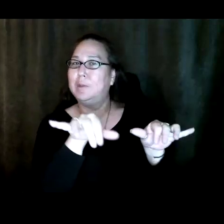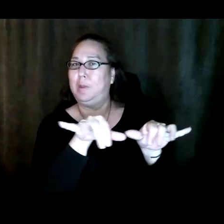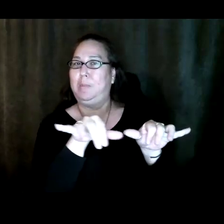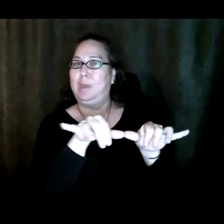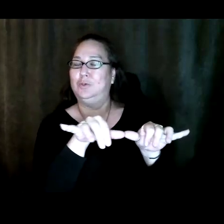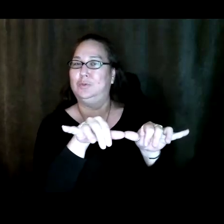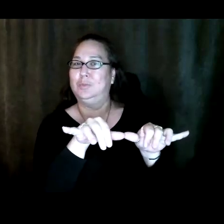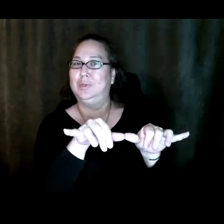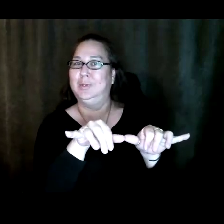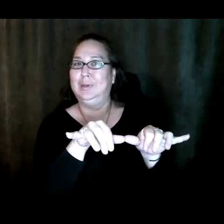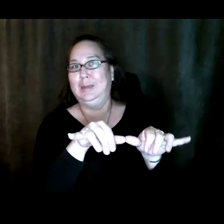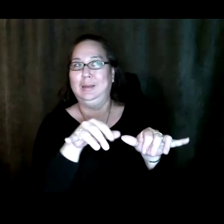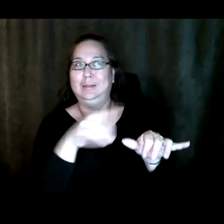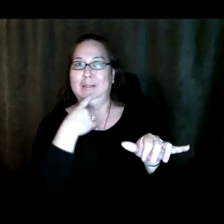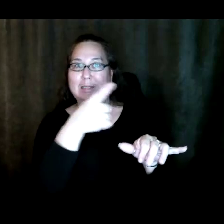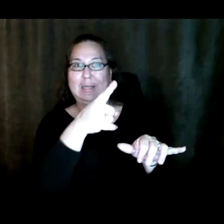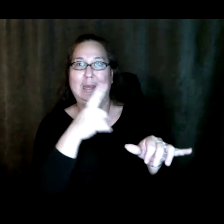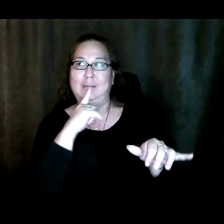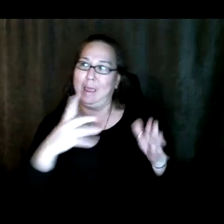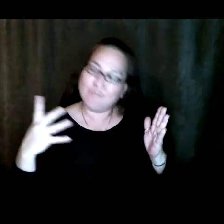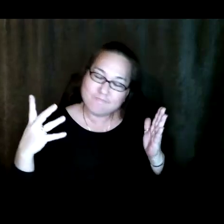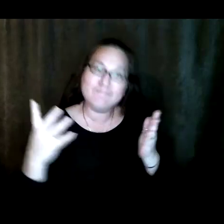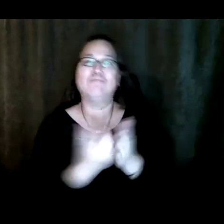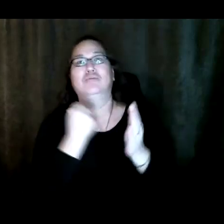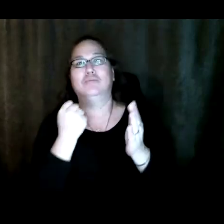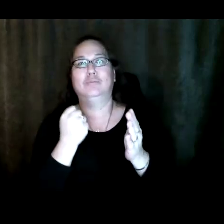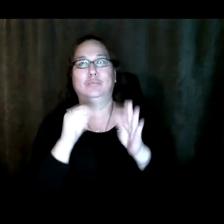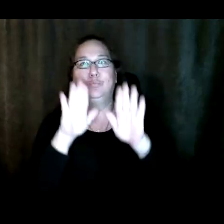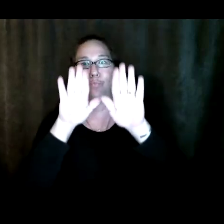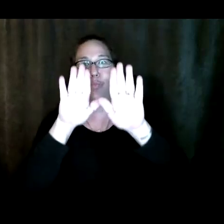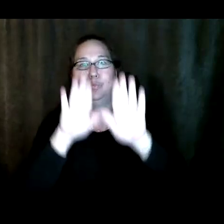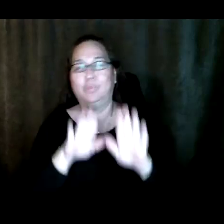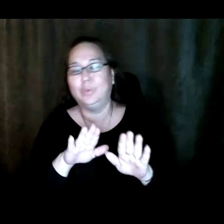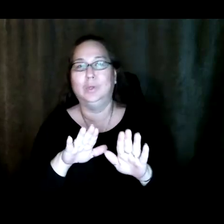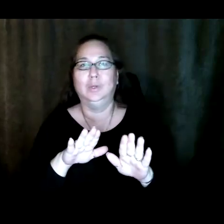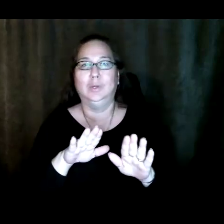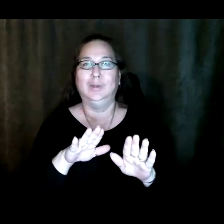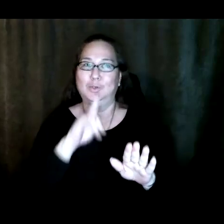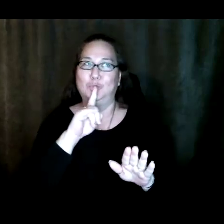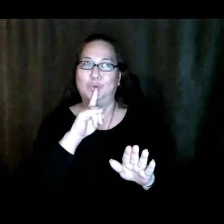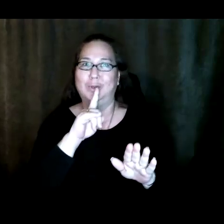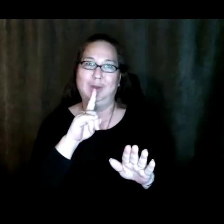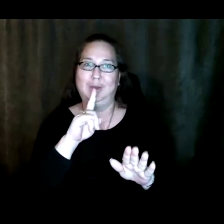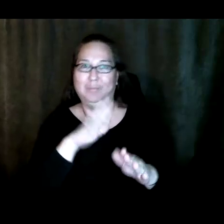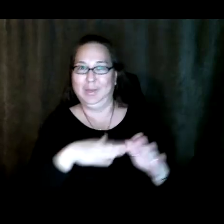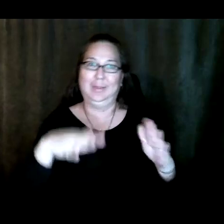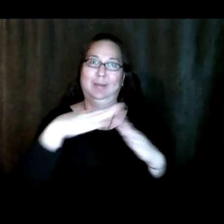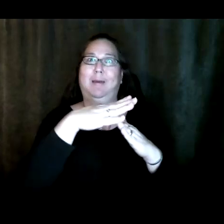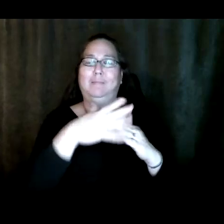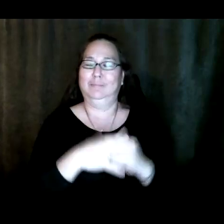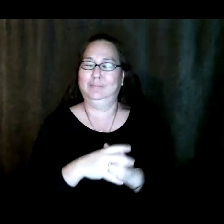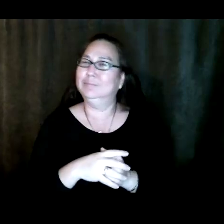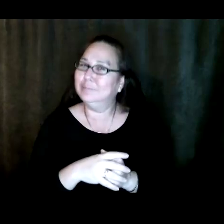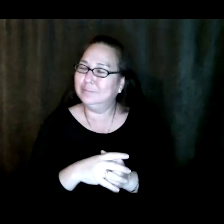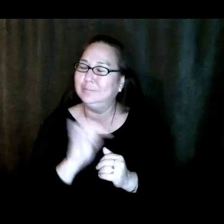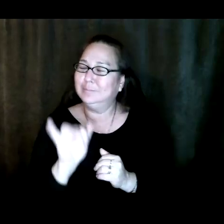a measurement that says they have actually obtained X to be considered that. And then it was the issue